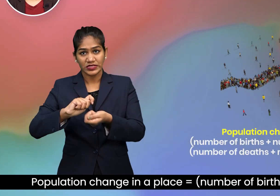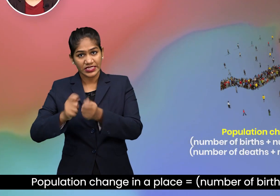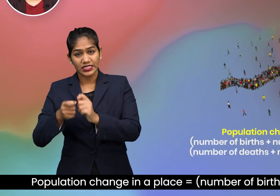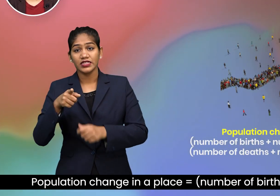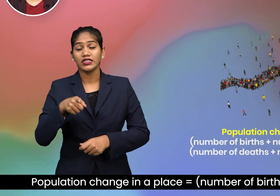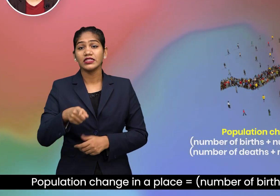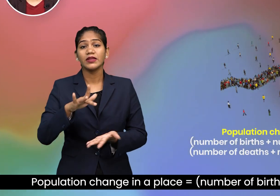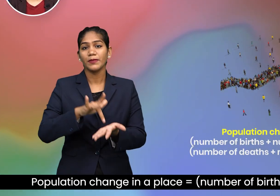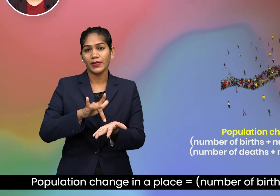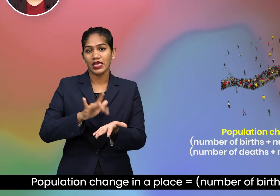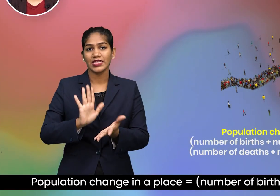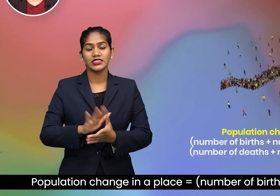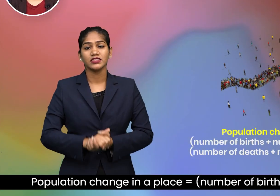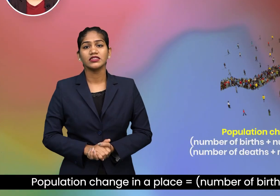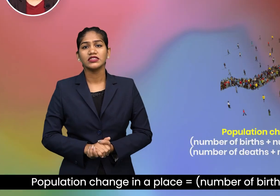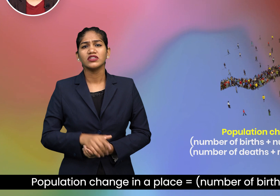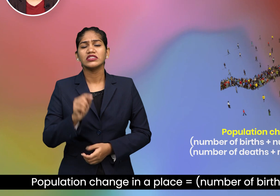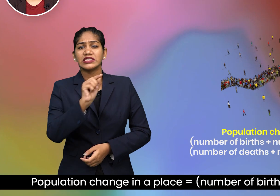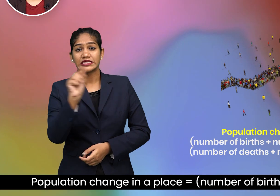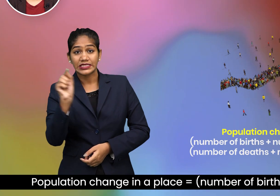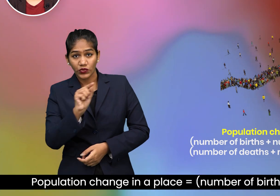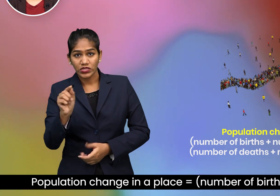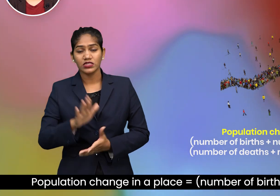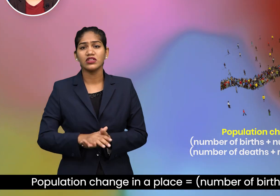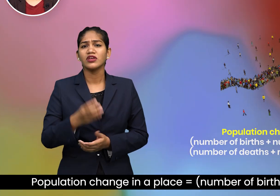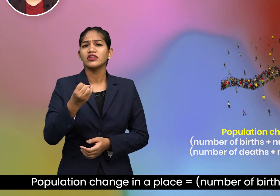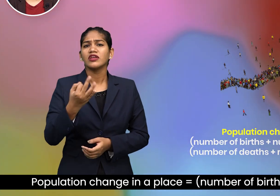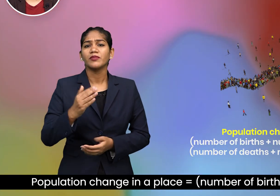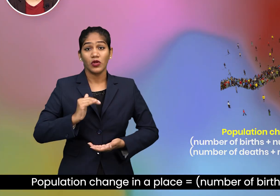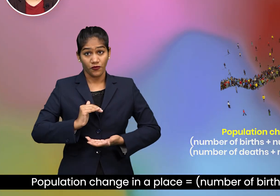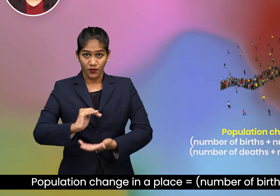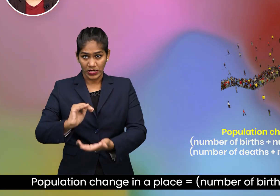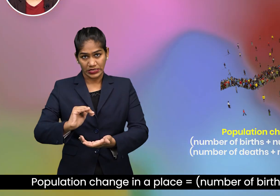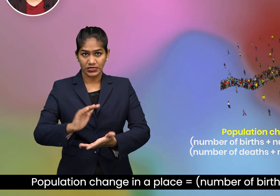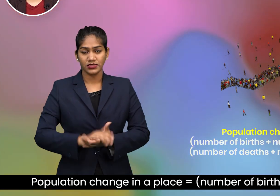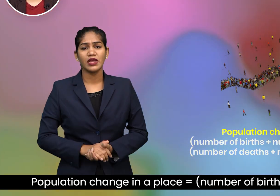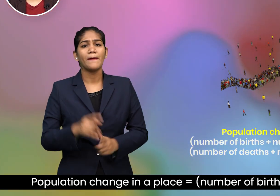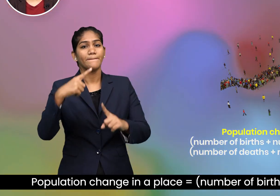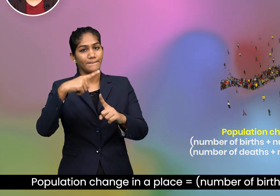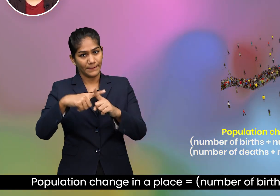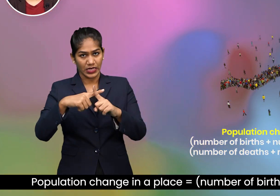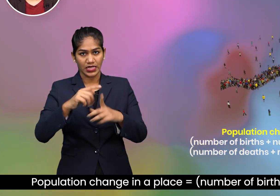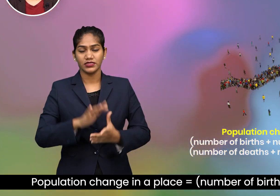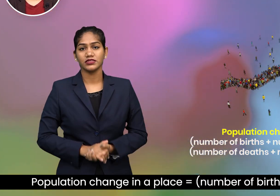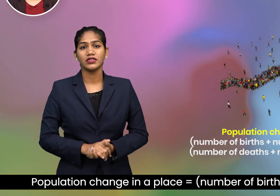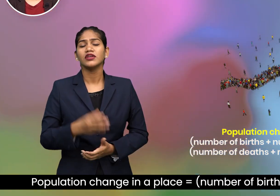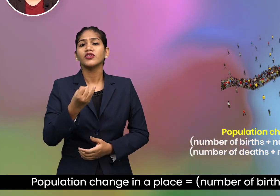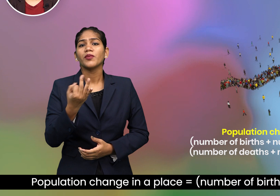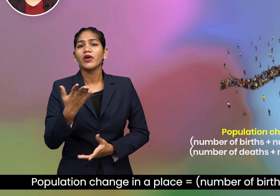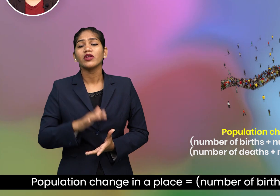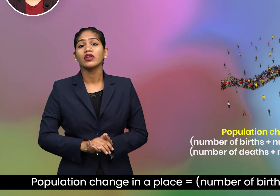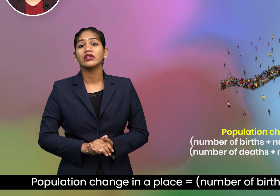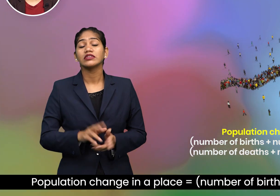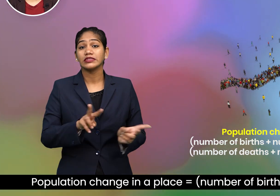Population change in a place is equal to number of births plus number